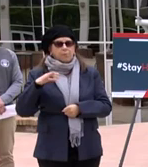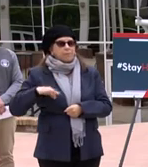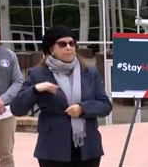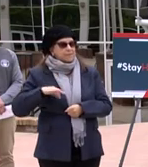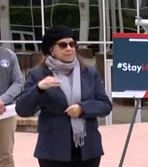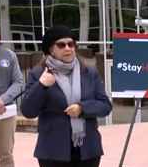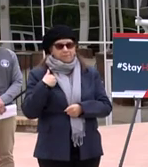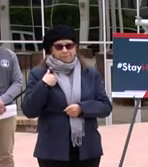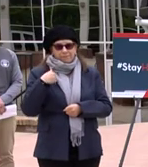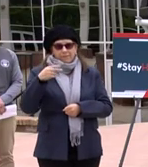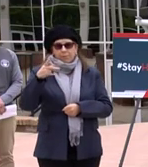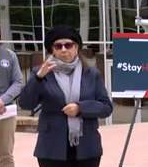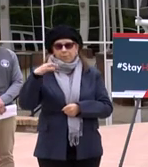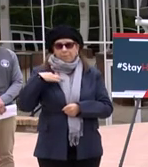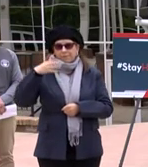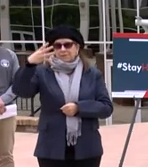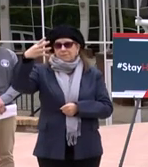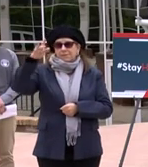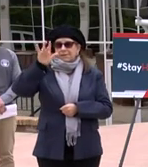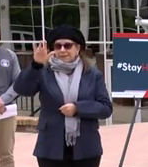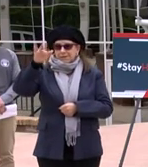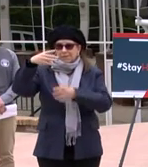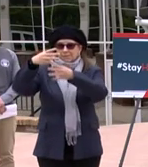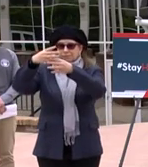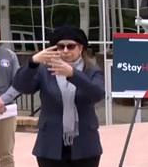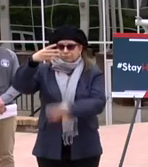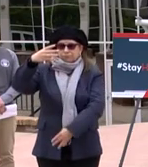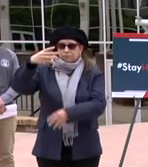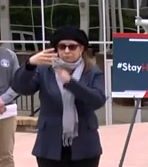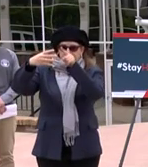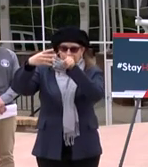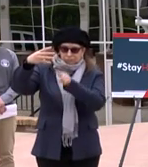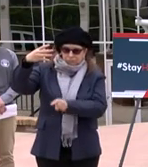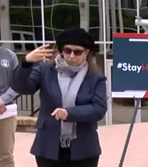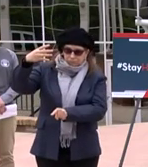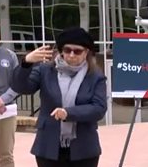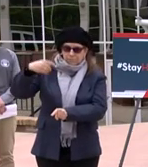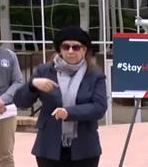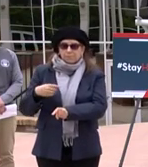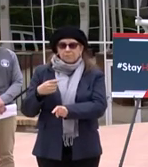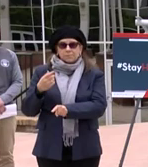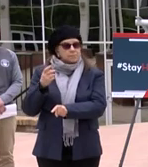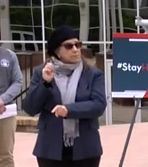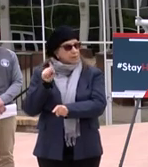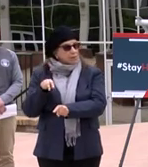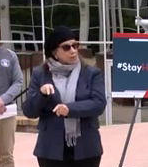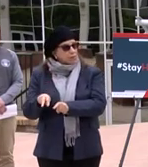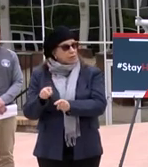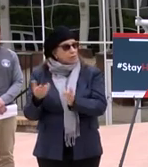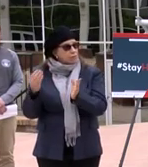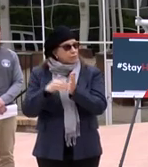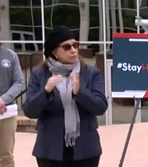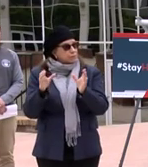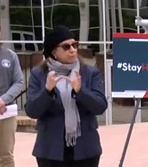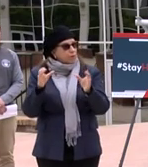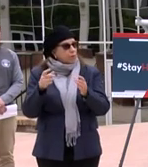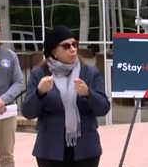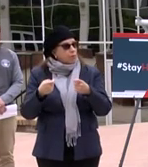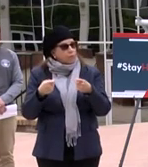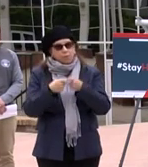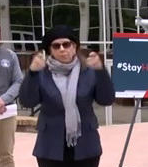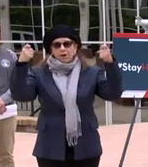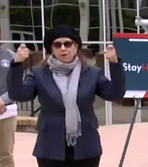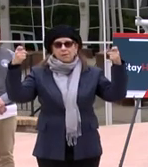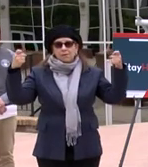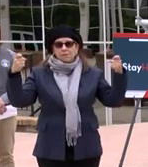been automatically recertified or whether they're applying for the first time. We've already done the sort of automatic renewal, so people